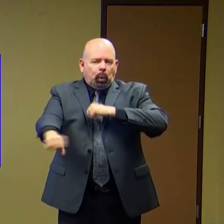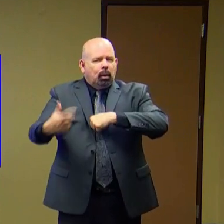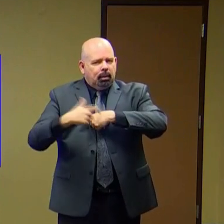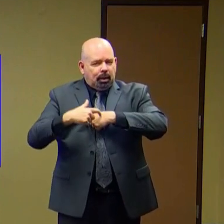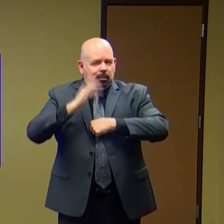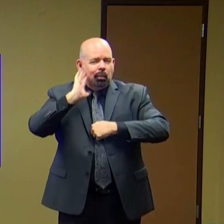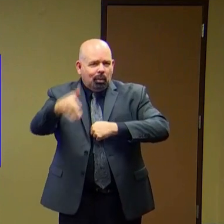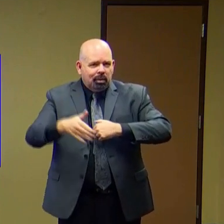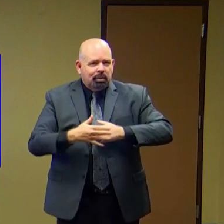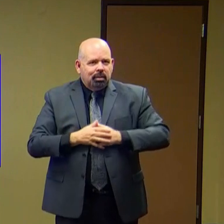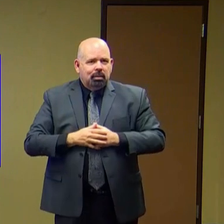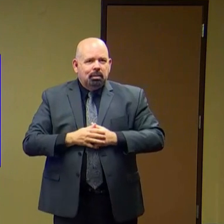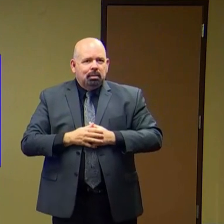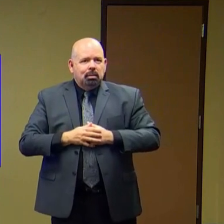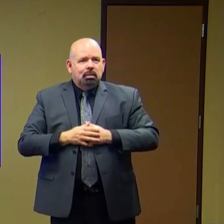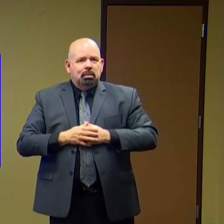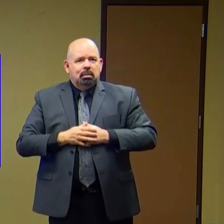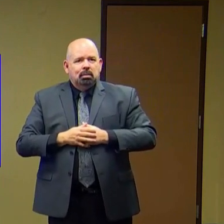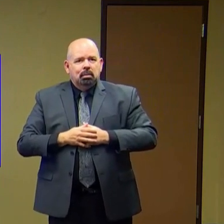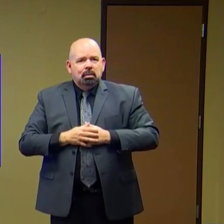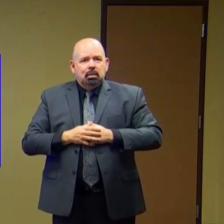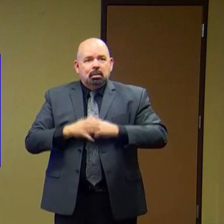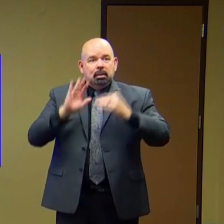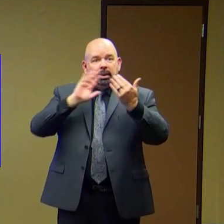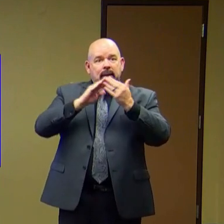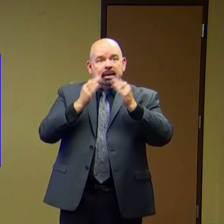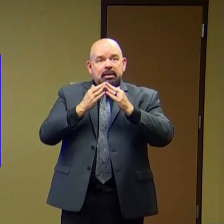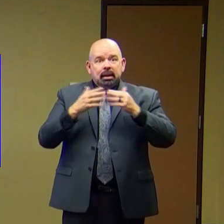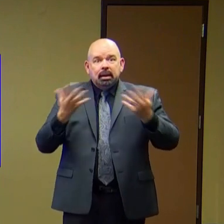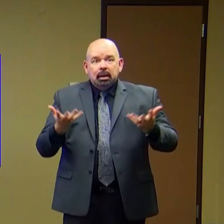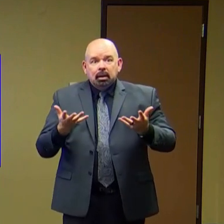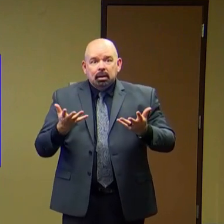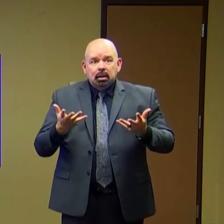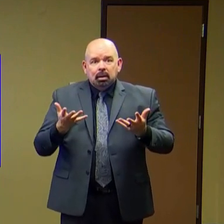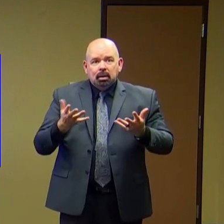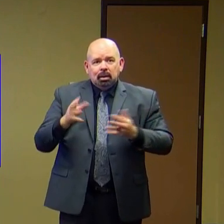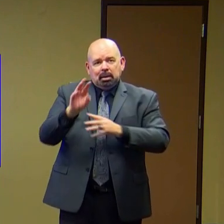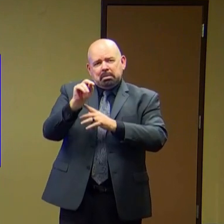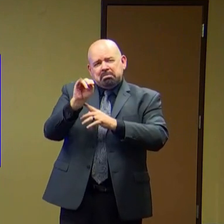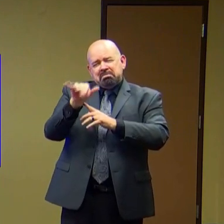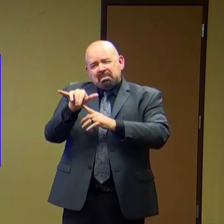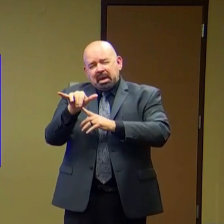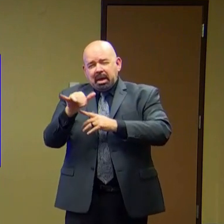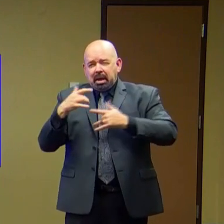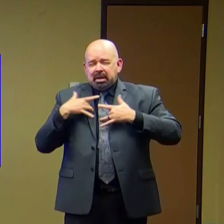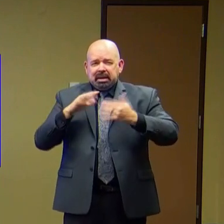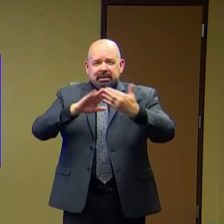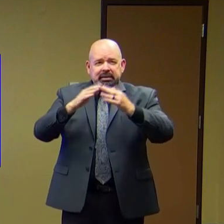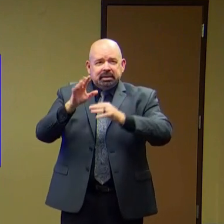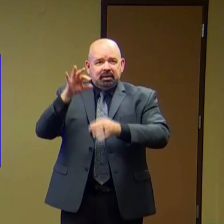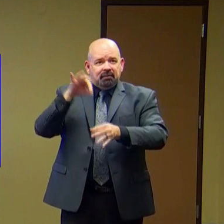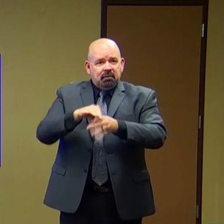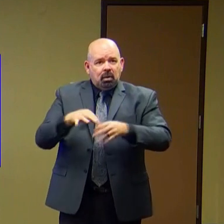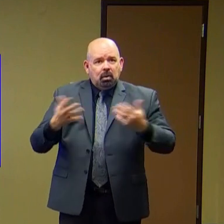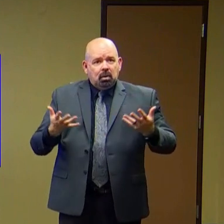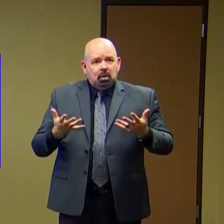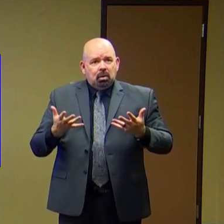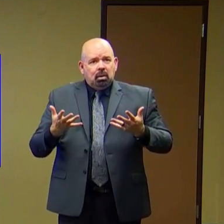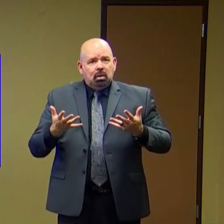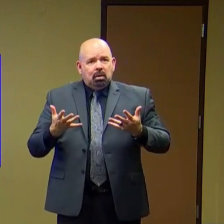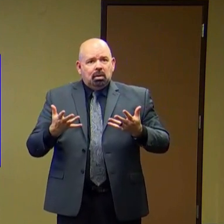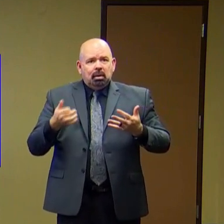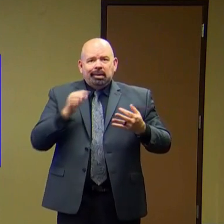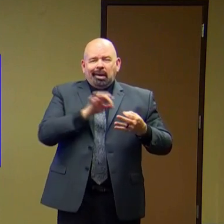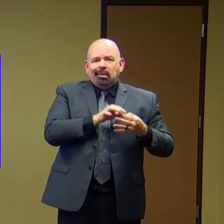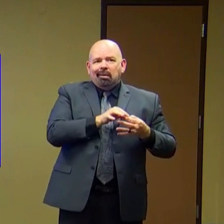municipal elections that would have normally happened in the summer have been pushed because of COVID to November. So we estimate that it will now take people 11 to 13